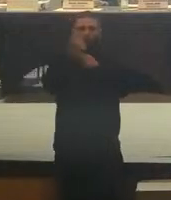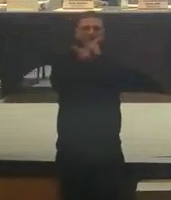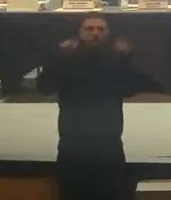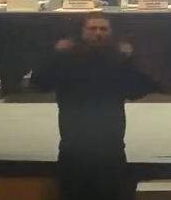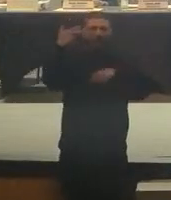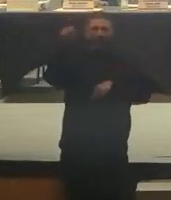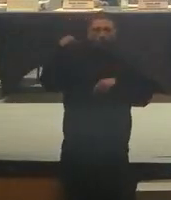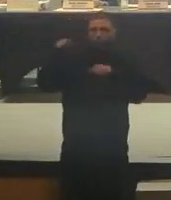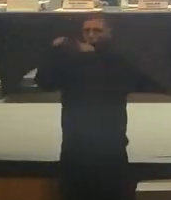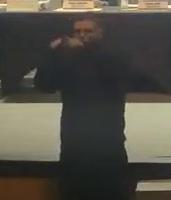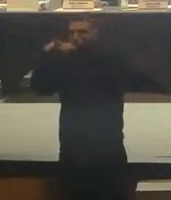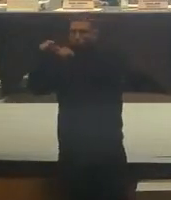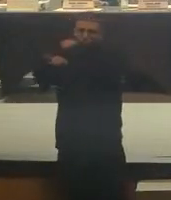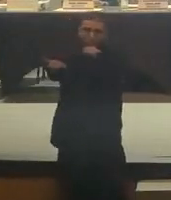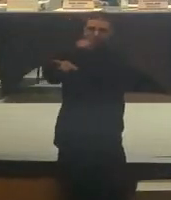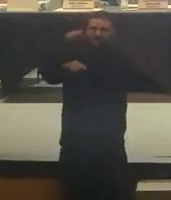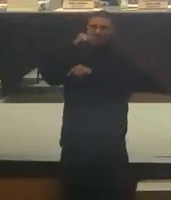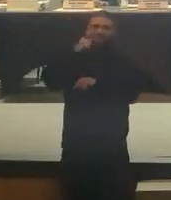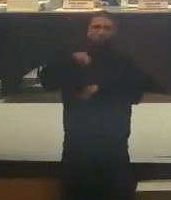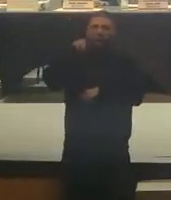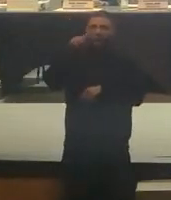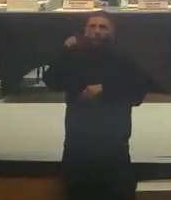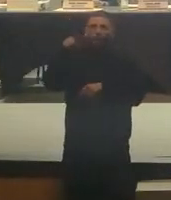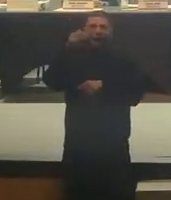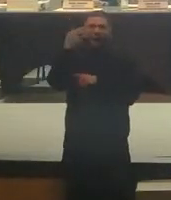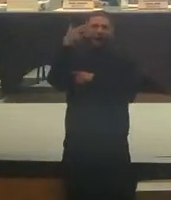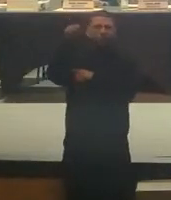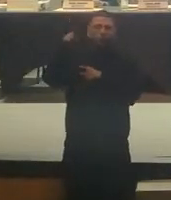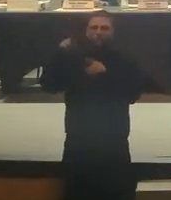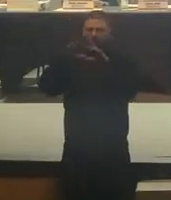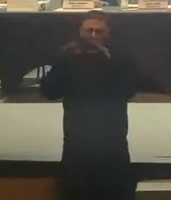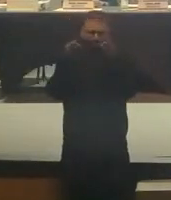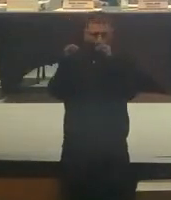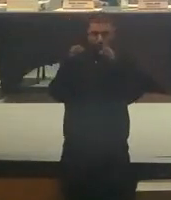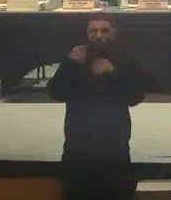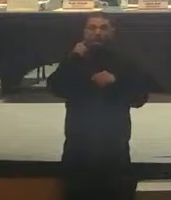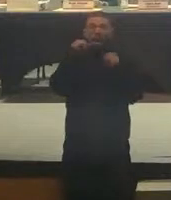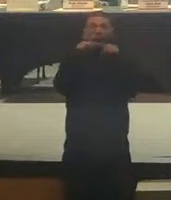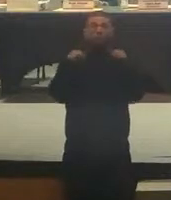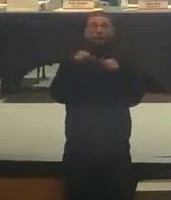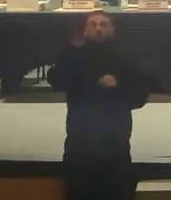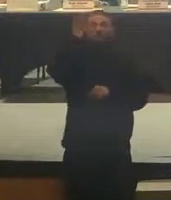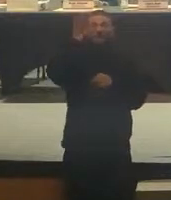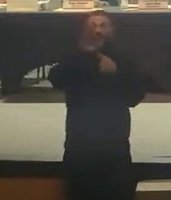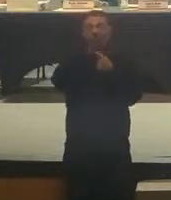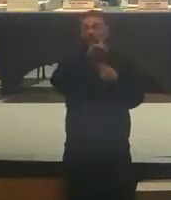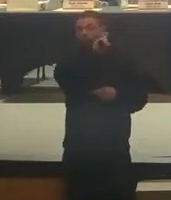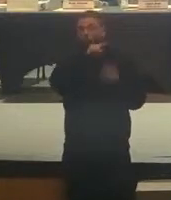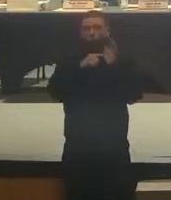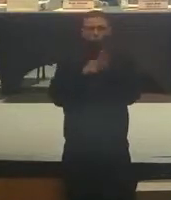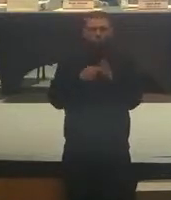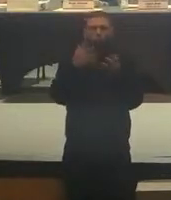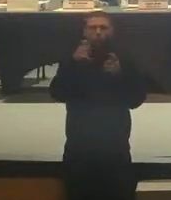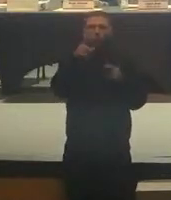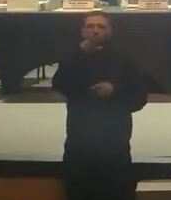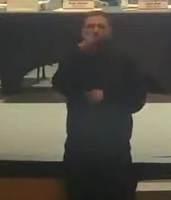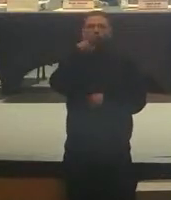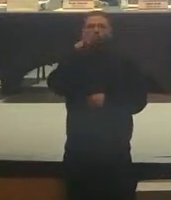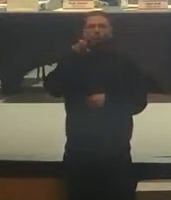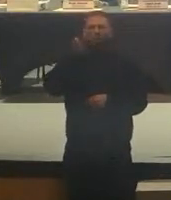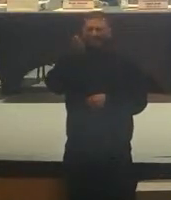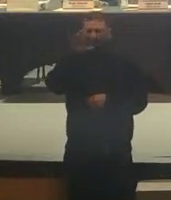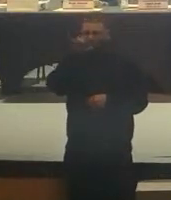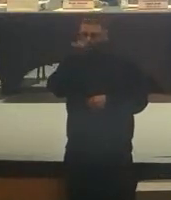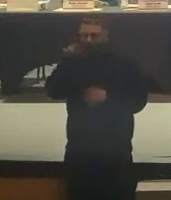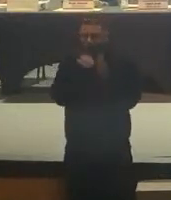School. Area B proposes rezoning 177 geographic students in the area south